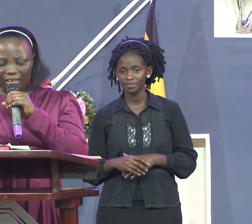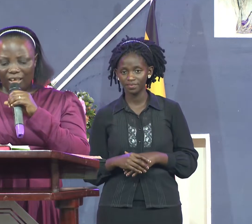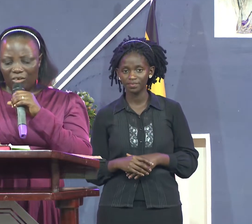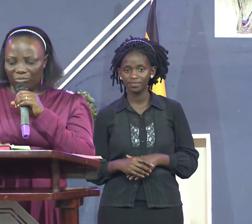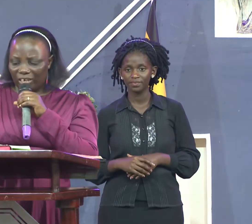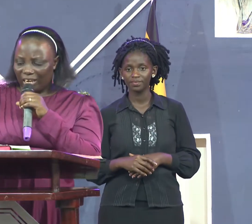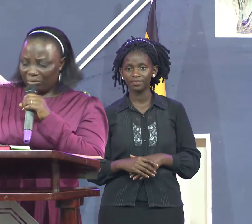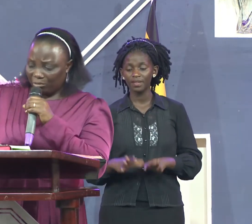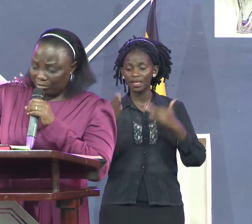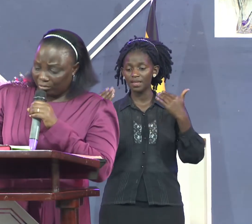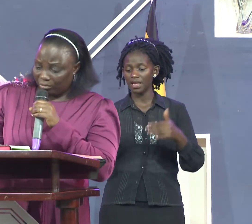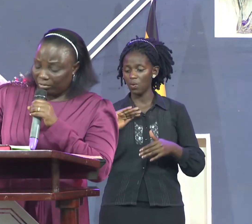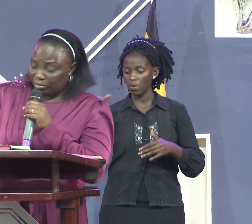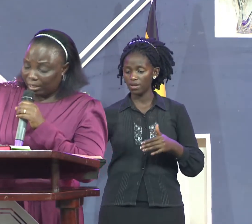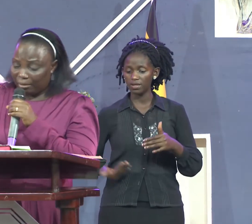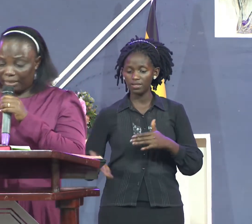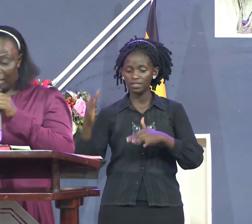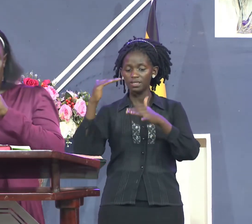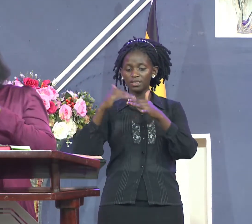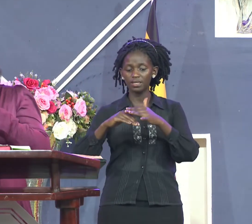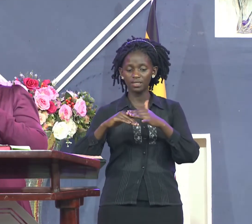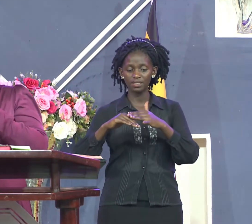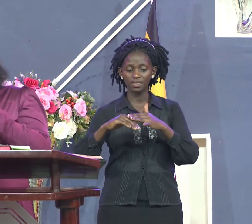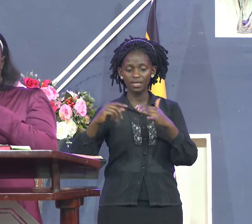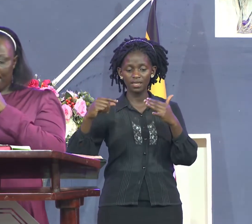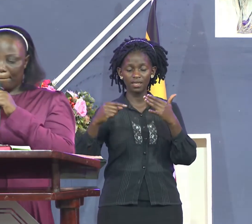Lord. Omchala mu lubereberye